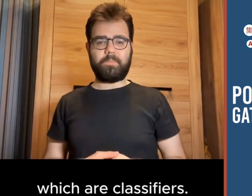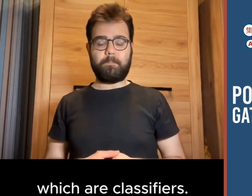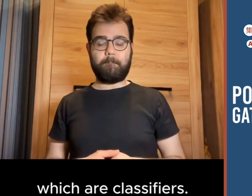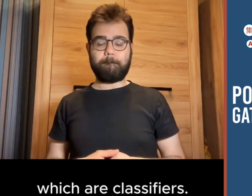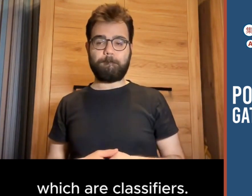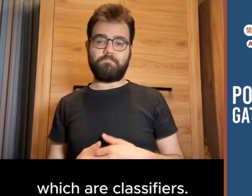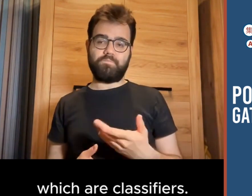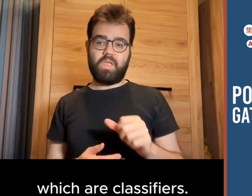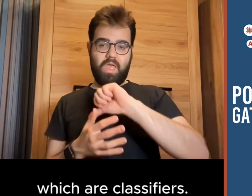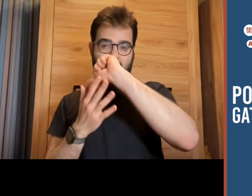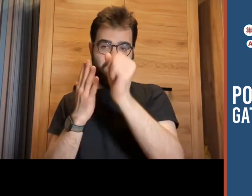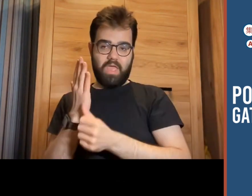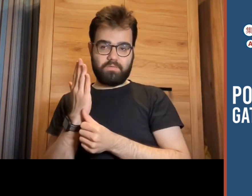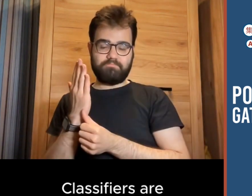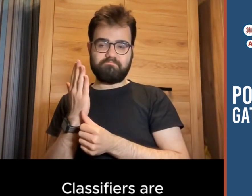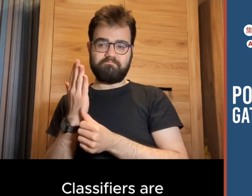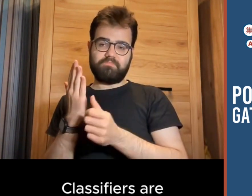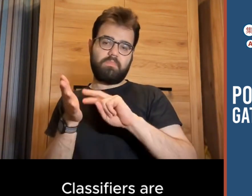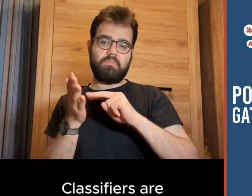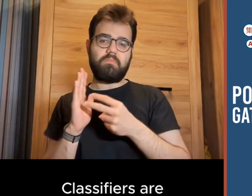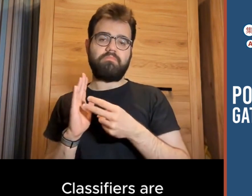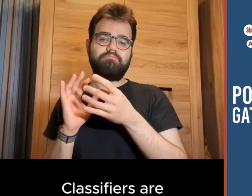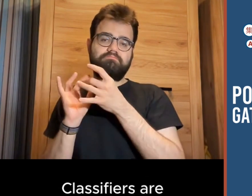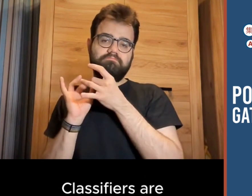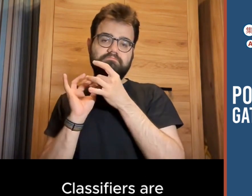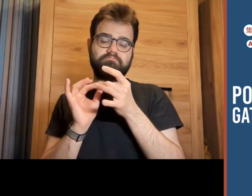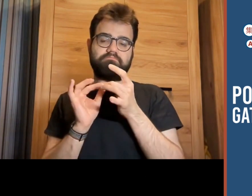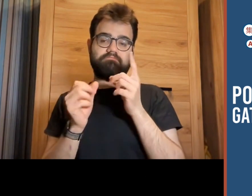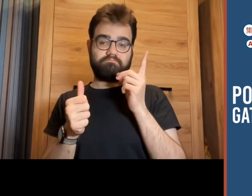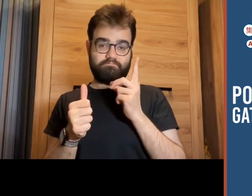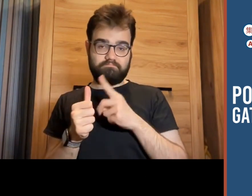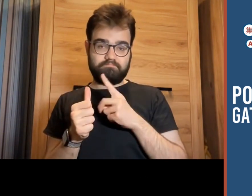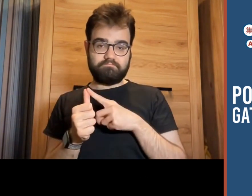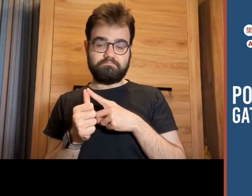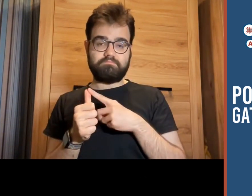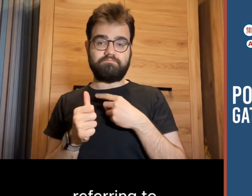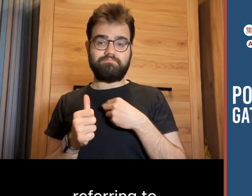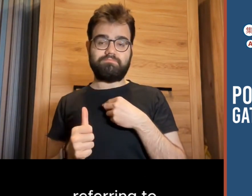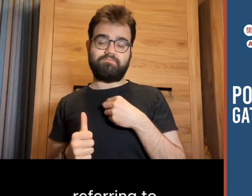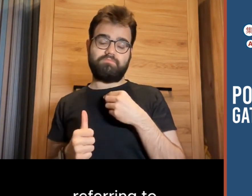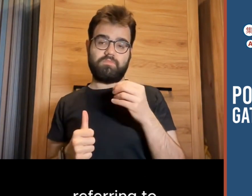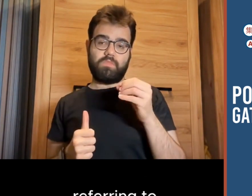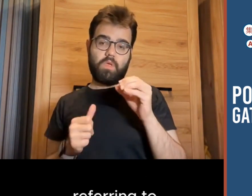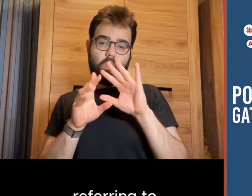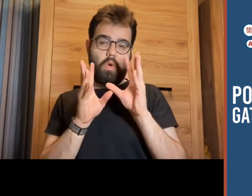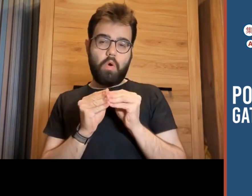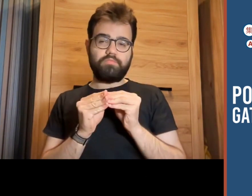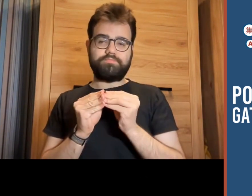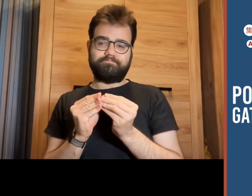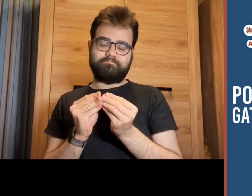these are classifiers. So classifiers are hand shapes that